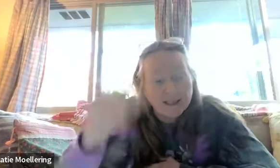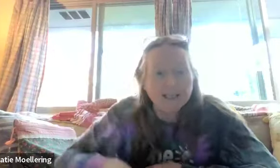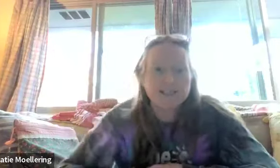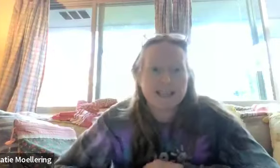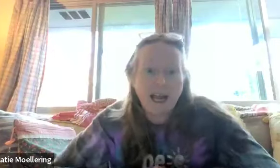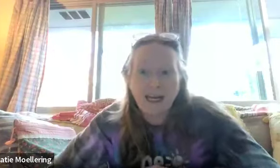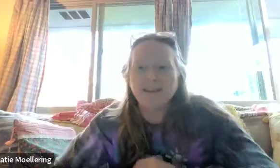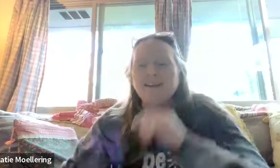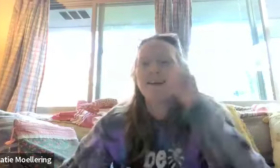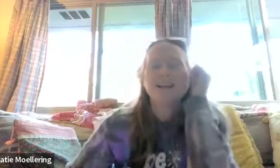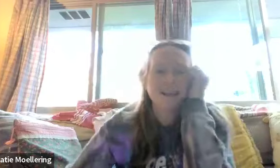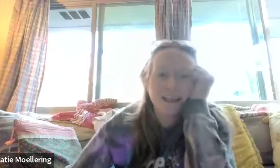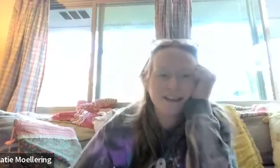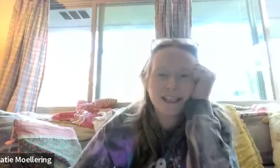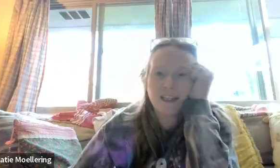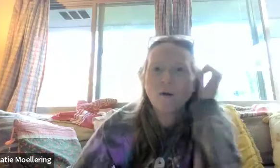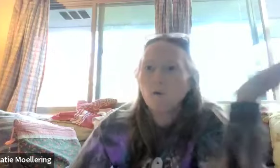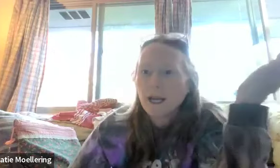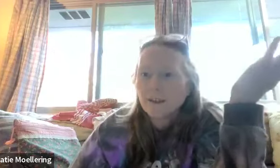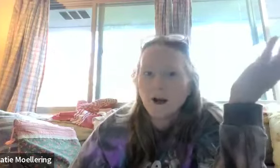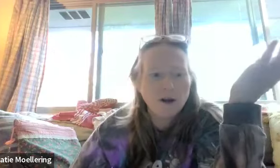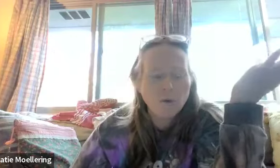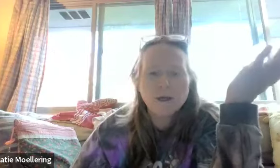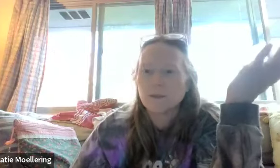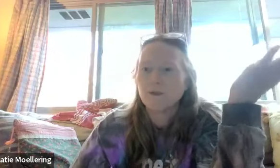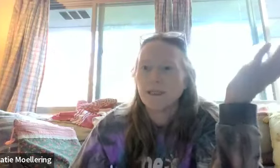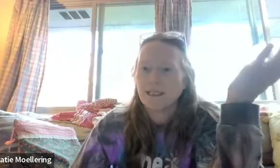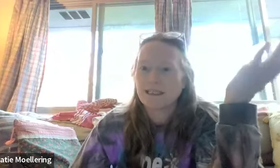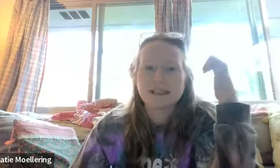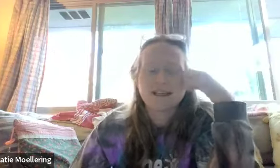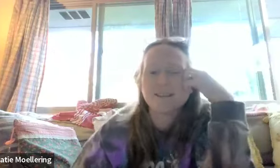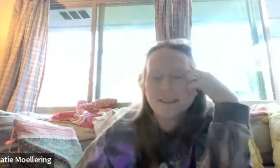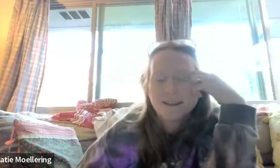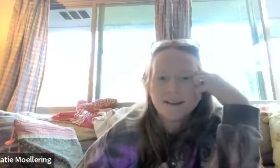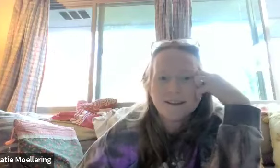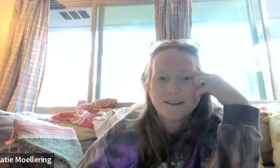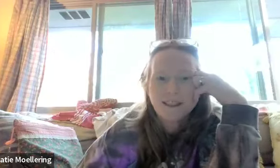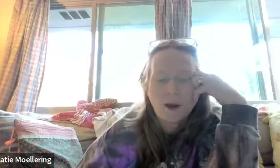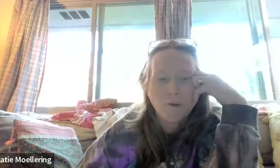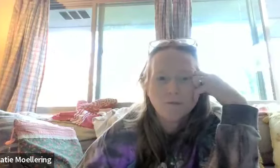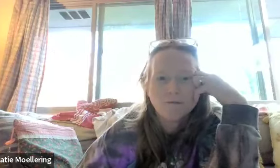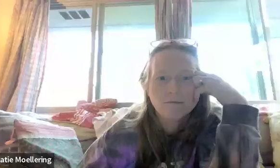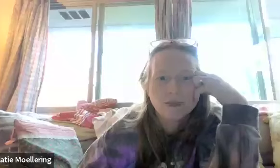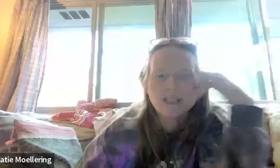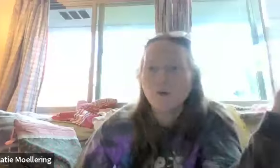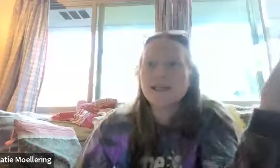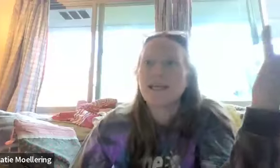I could sign. And then I thought, why haven't I always been doing this? Like, you know, it's so